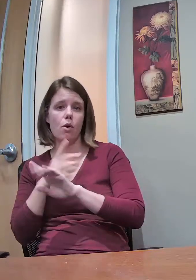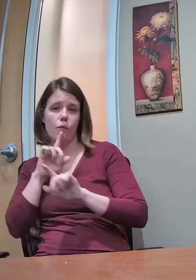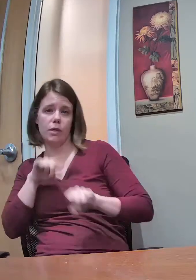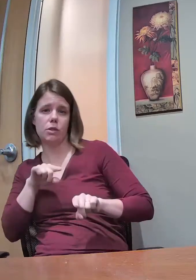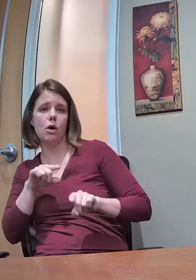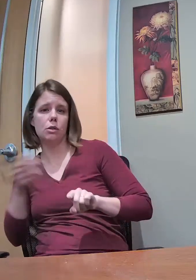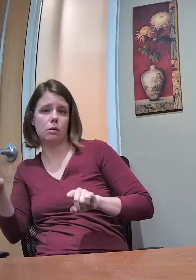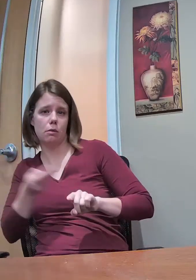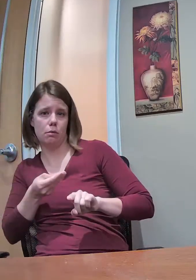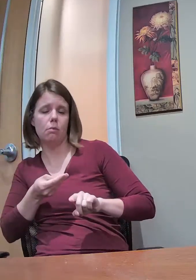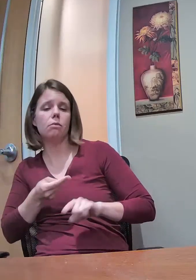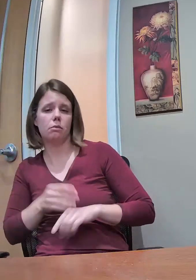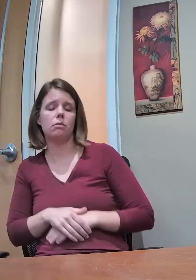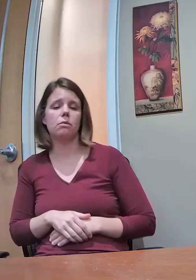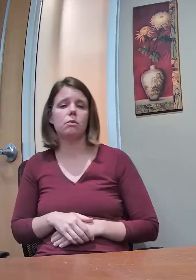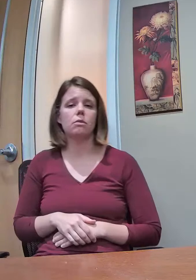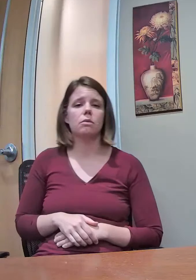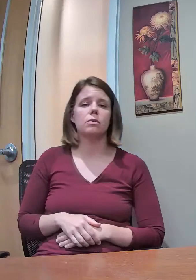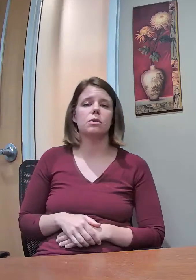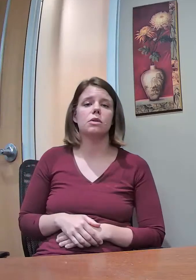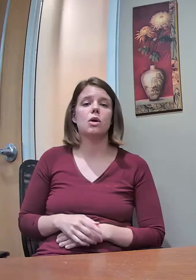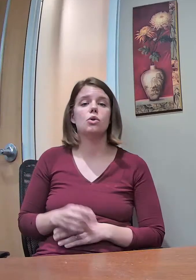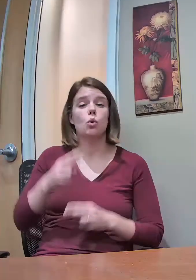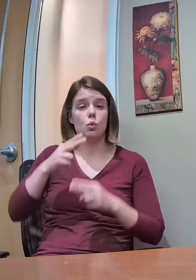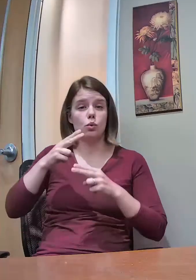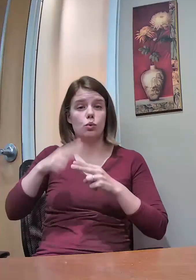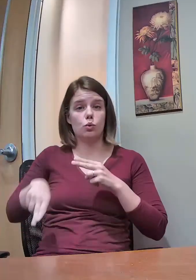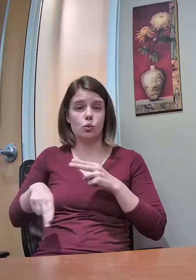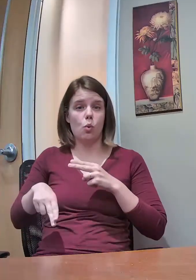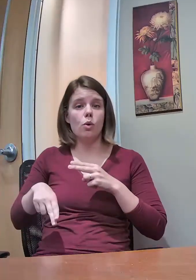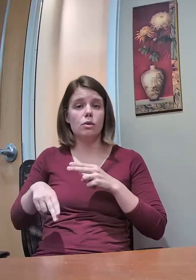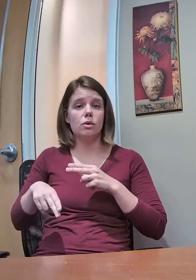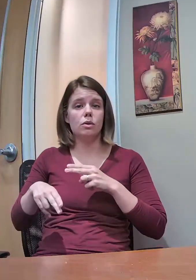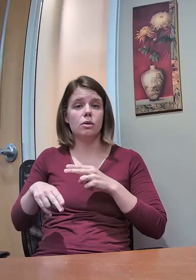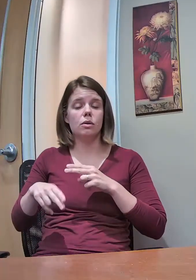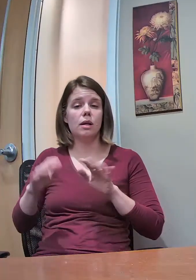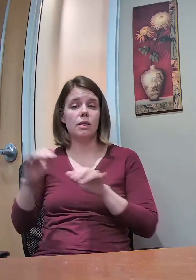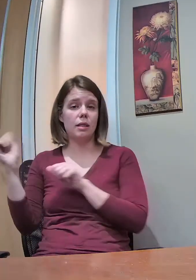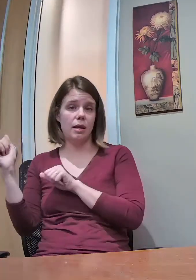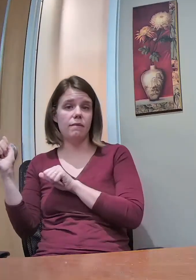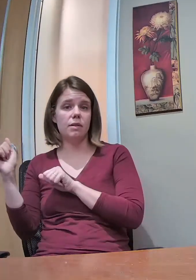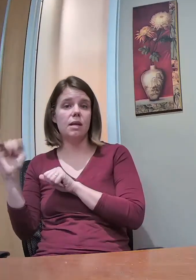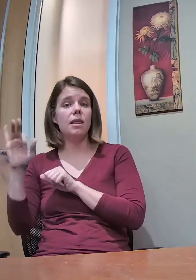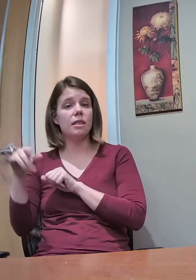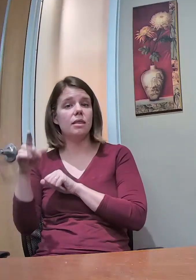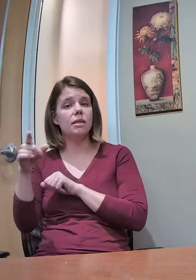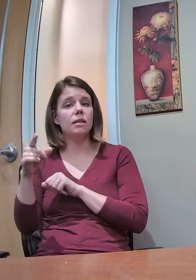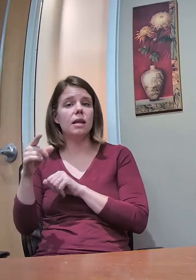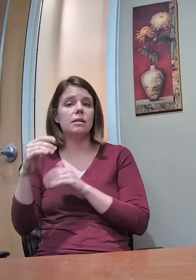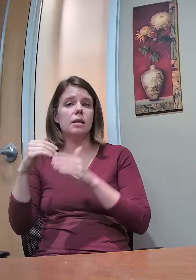short-term day absences, which are less than 24 hours in duration,